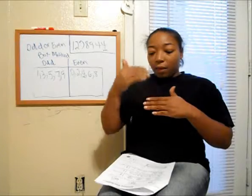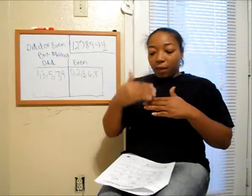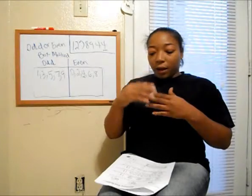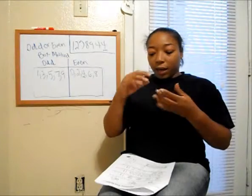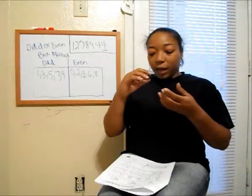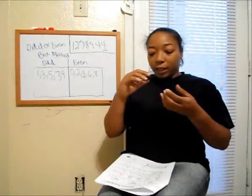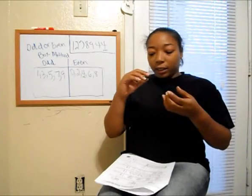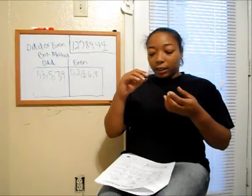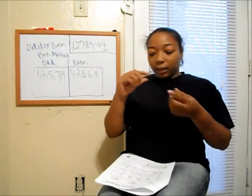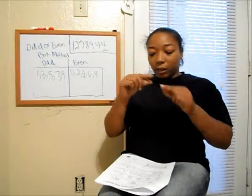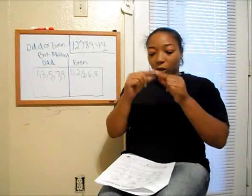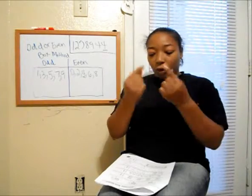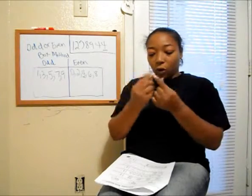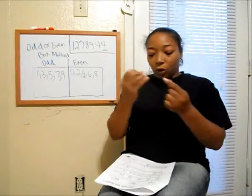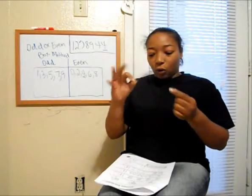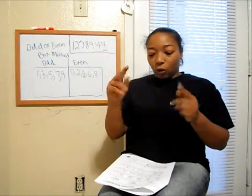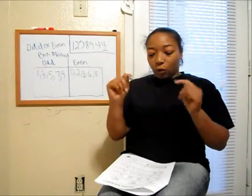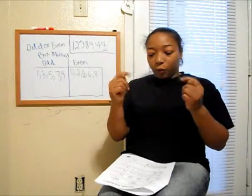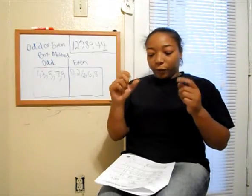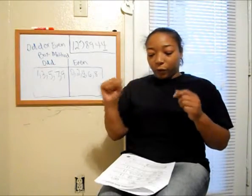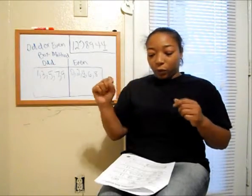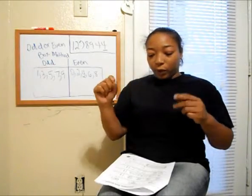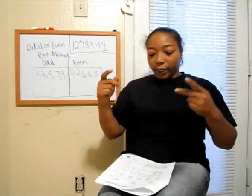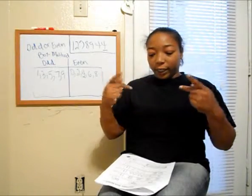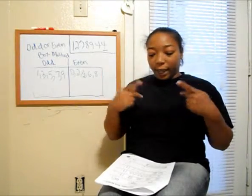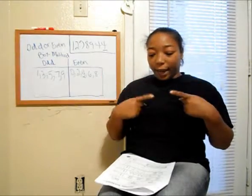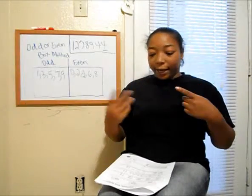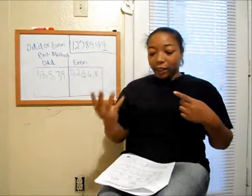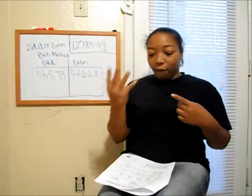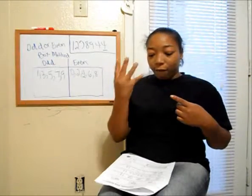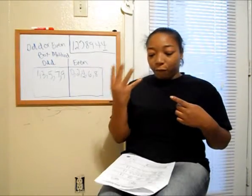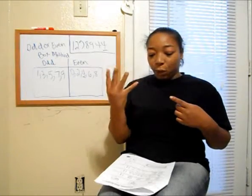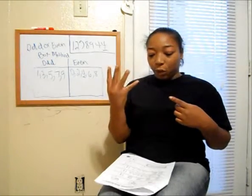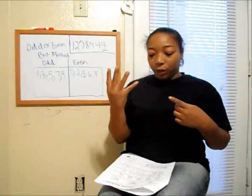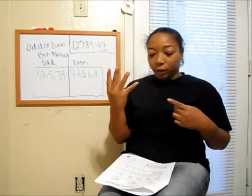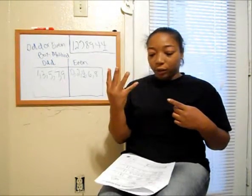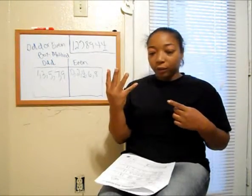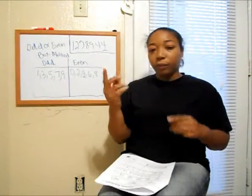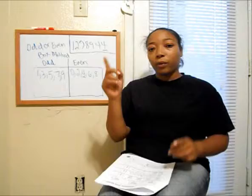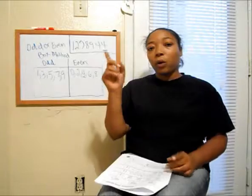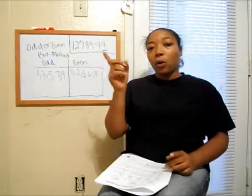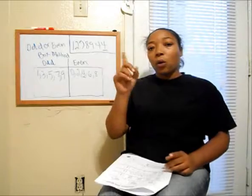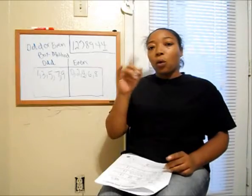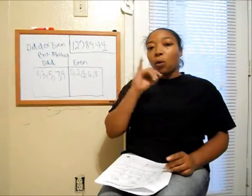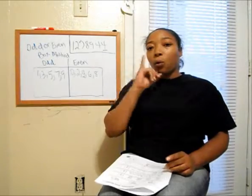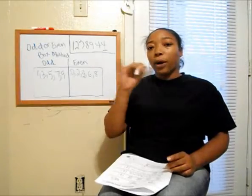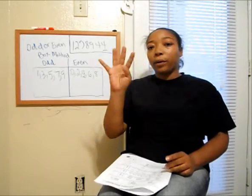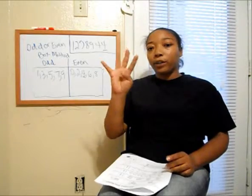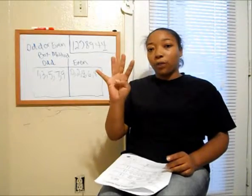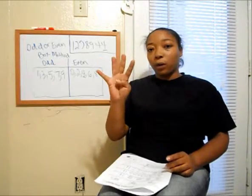The next group of toys has 4. Where is 4?